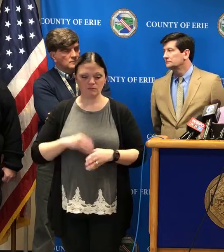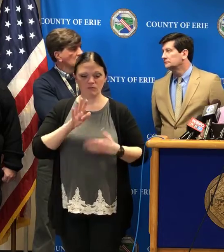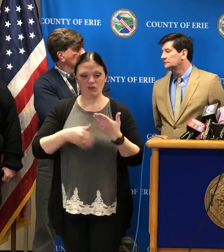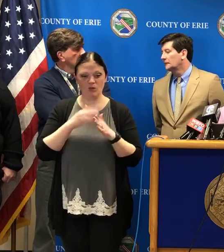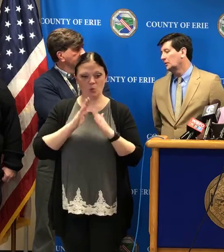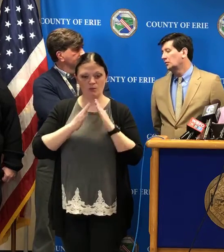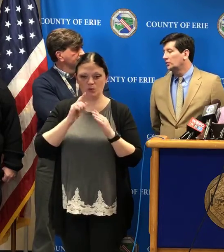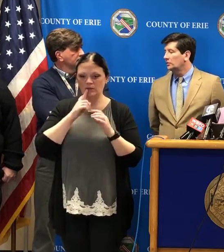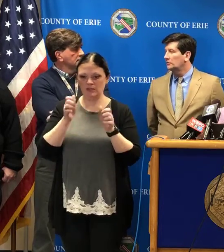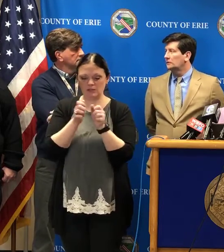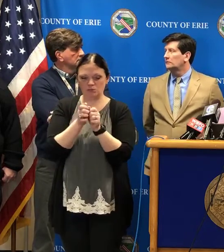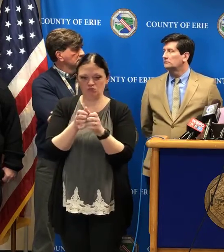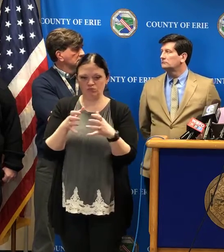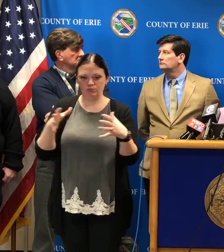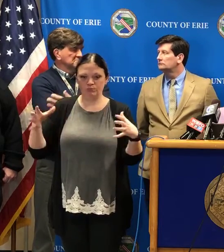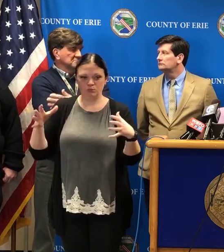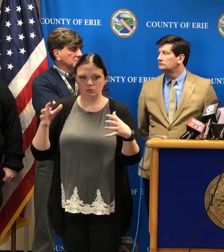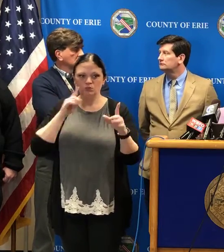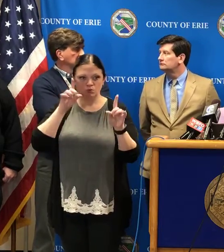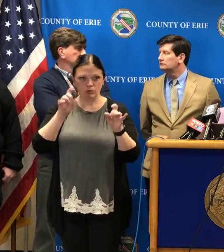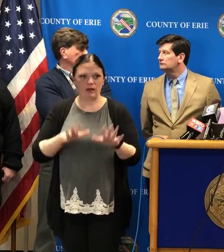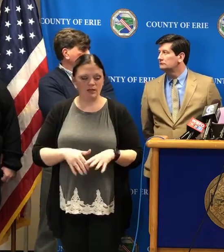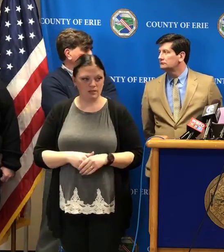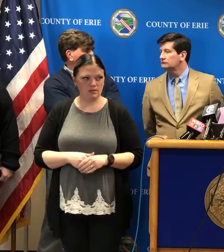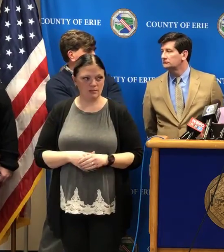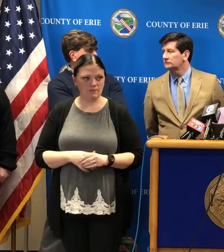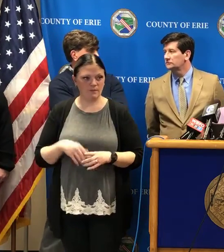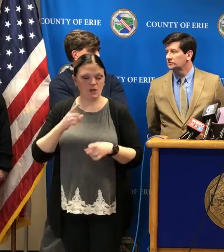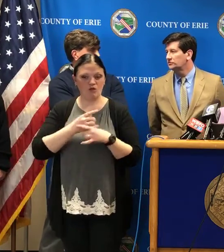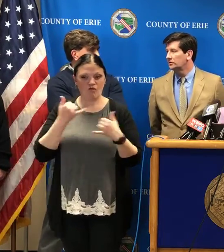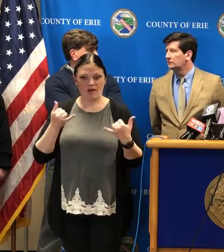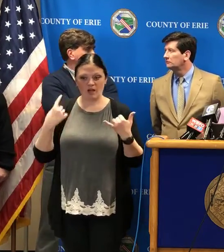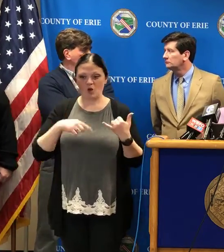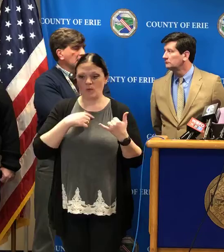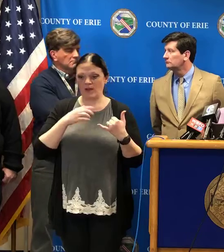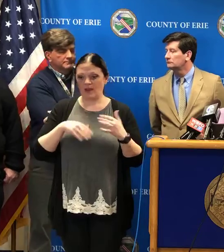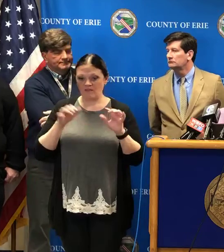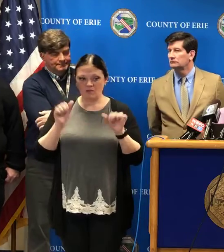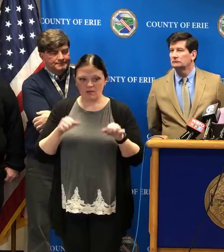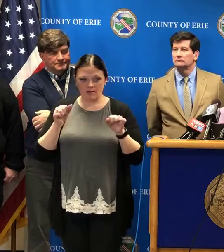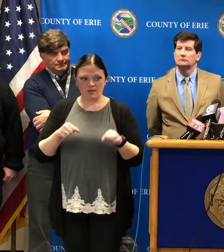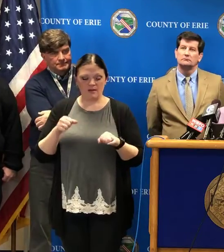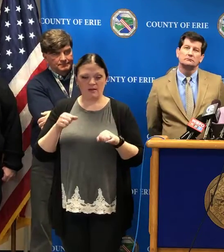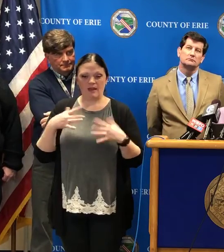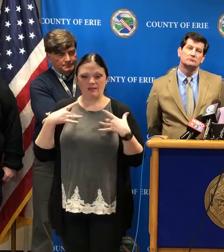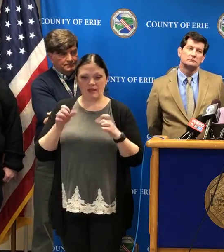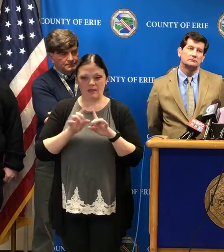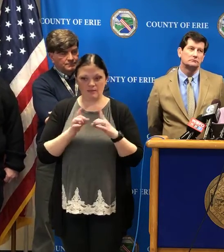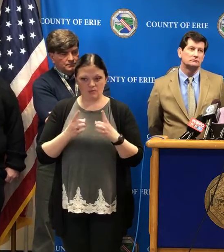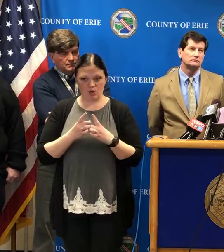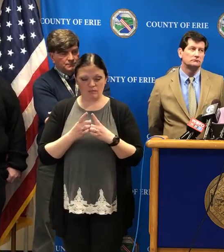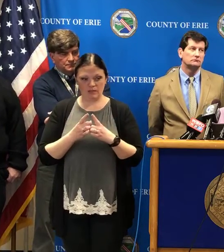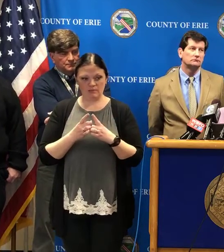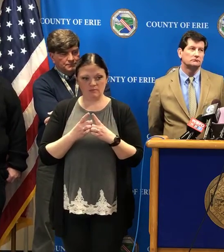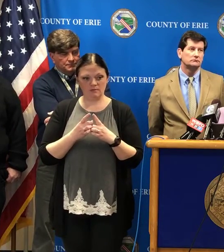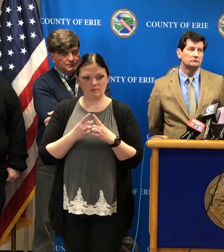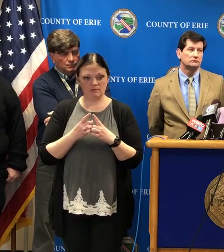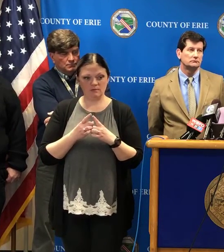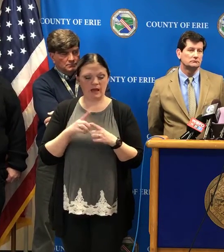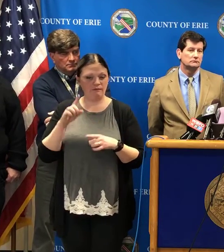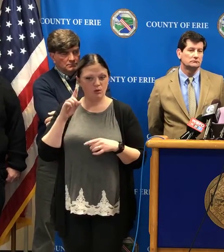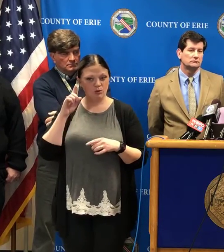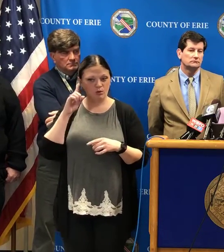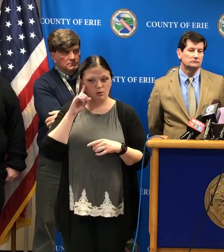actually expanding capacity to test. So right now we have capacity at the Erie County Health Department. We have heard